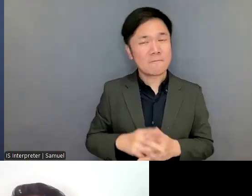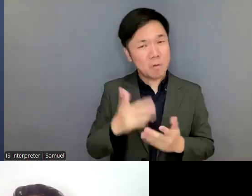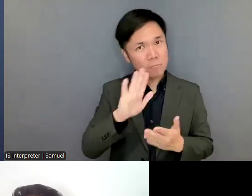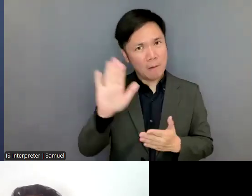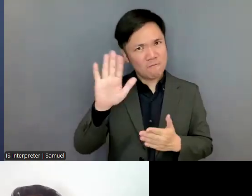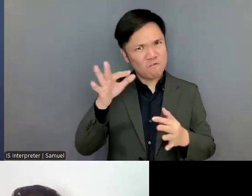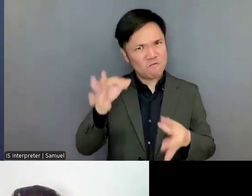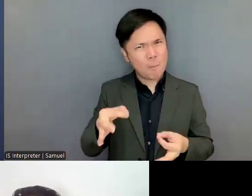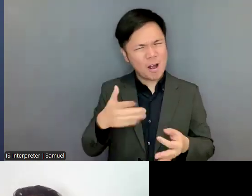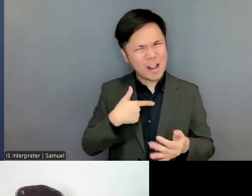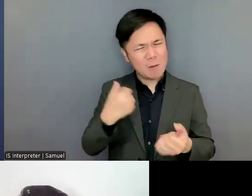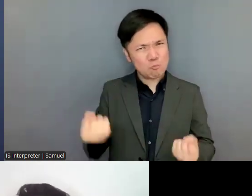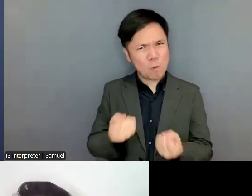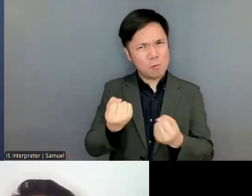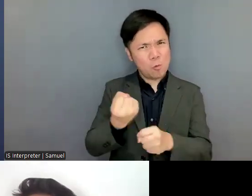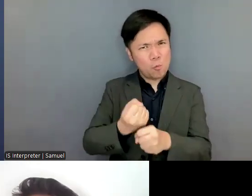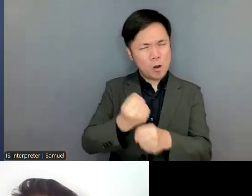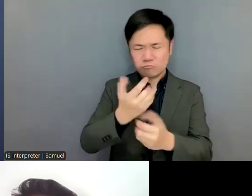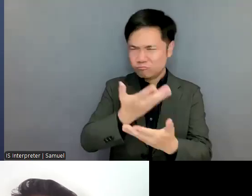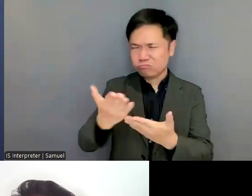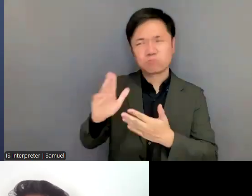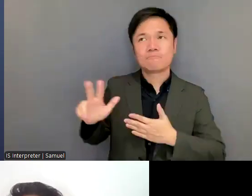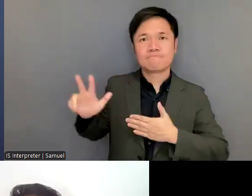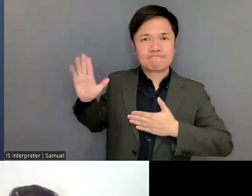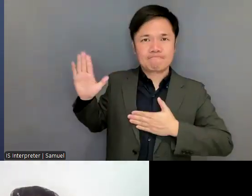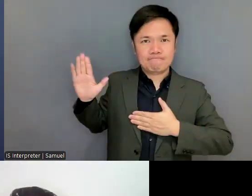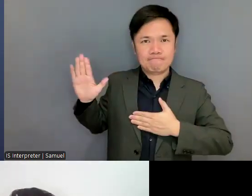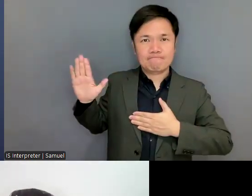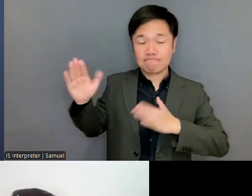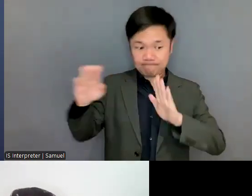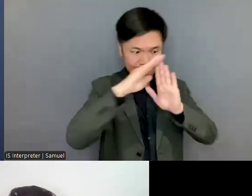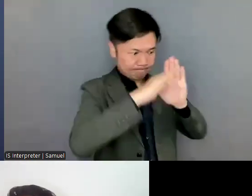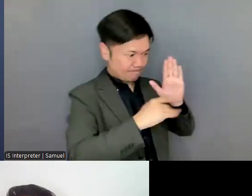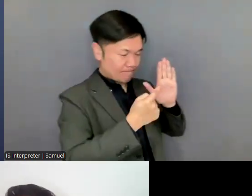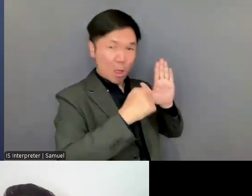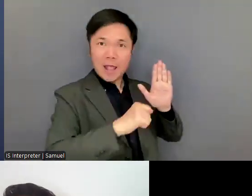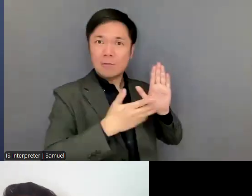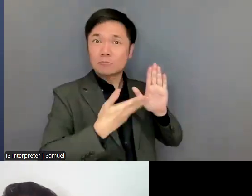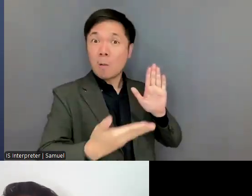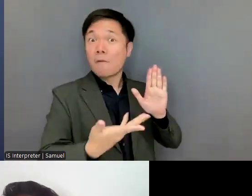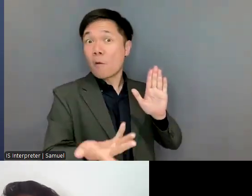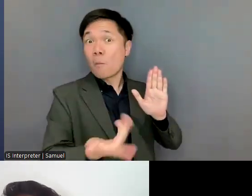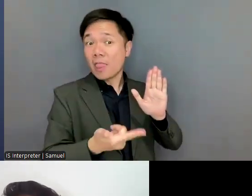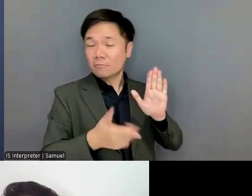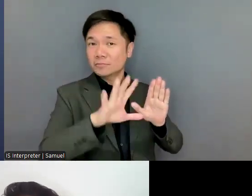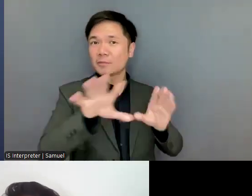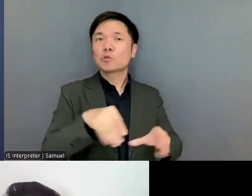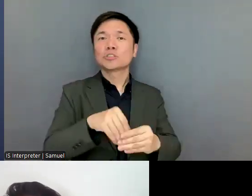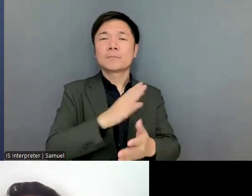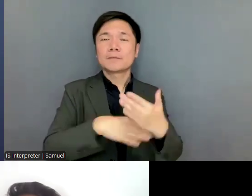and actionable pledges to advance disability inclusion.